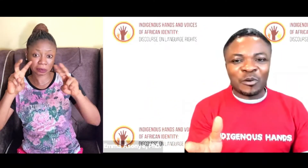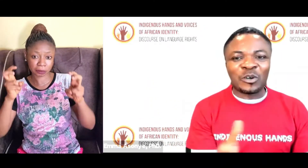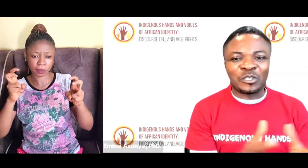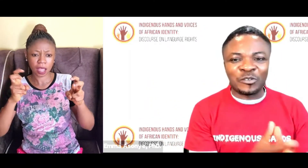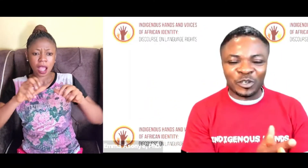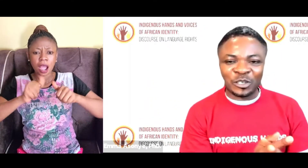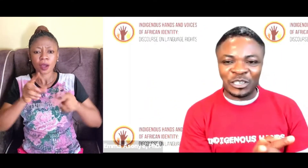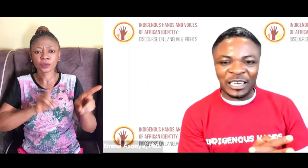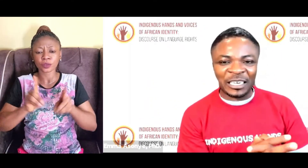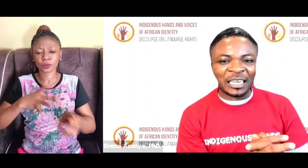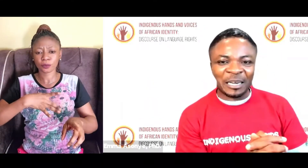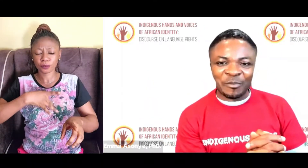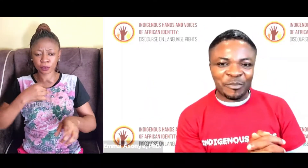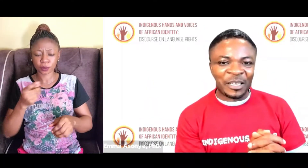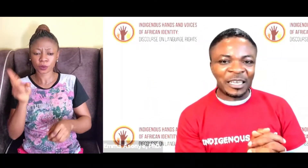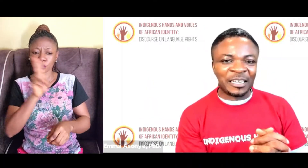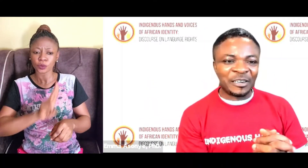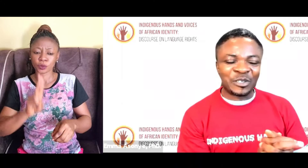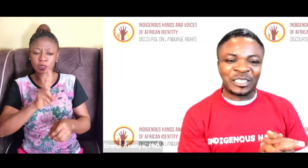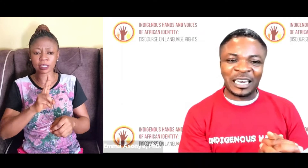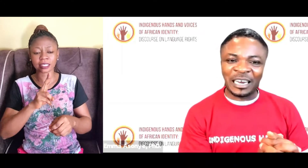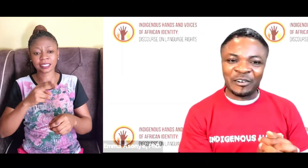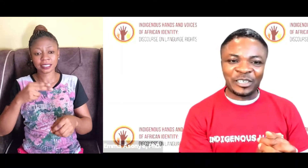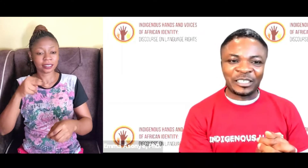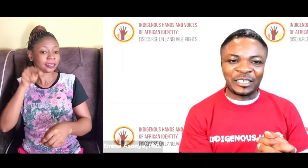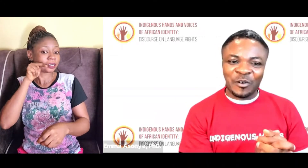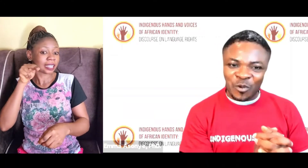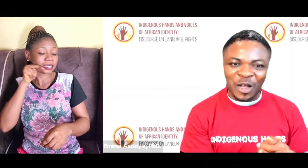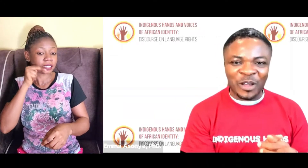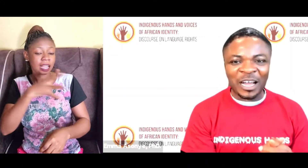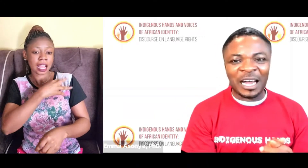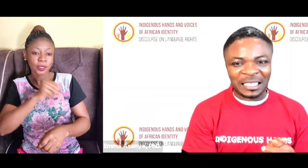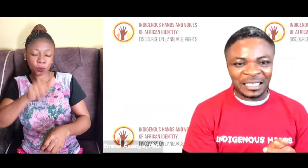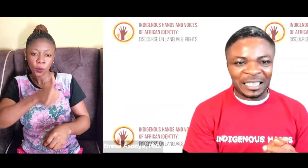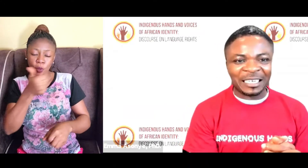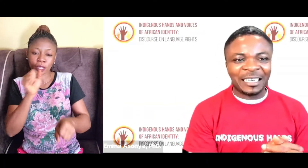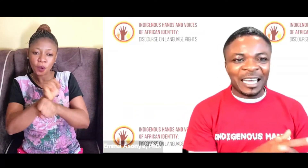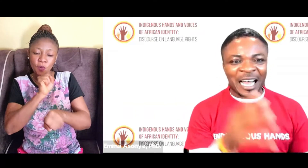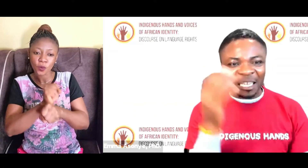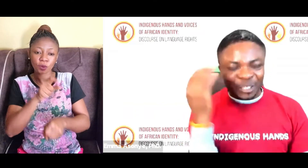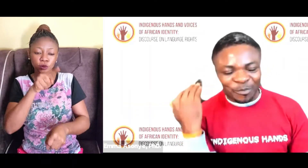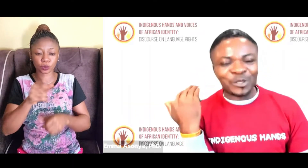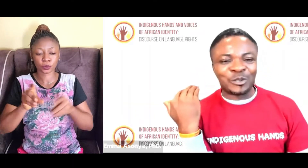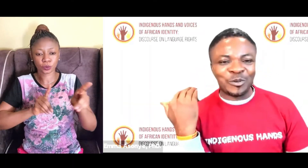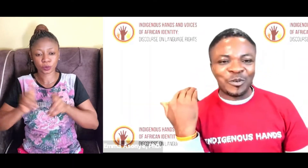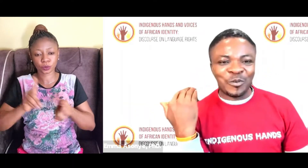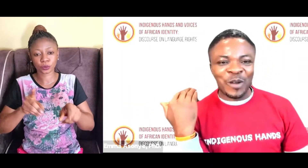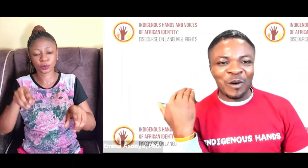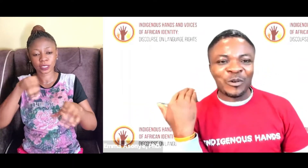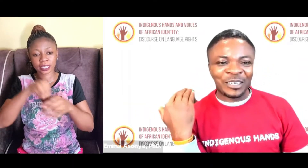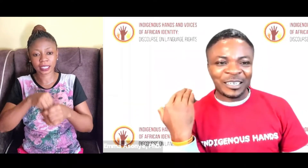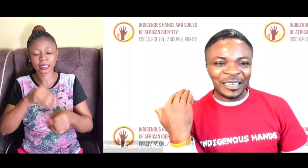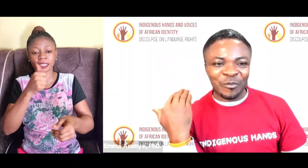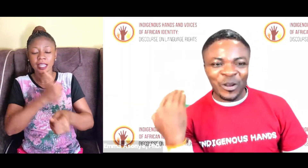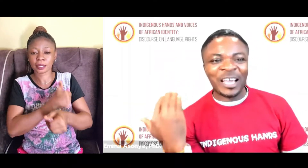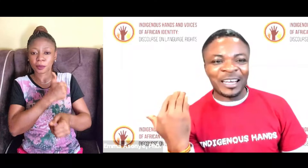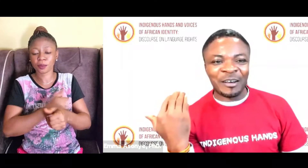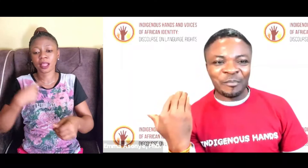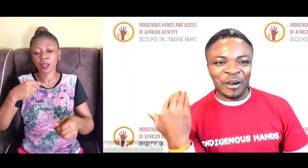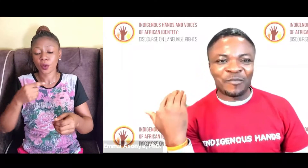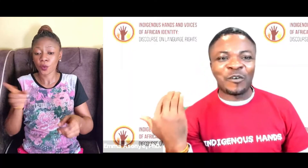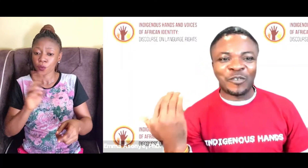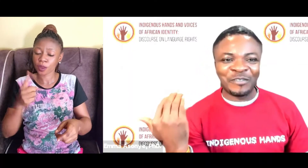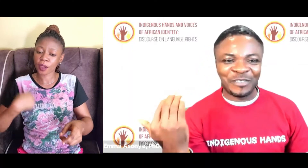and some of the works you've also done in Adamurobe, sign language, where we are today, as opposed to where we